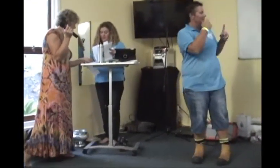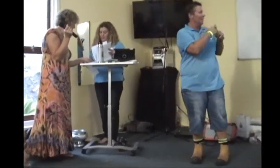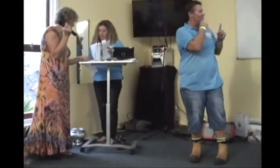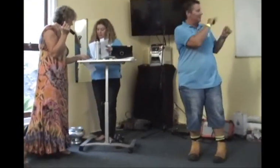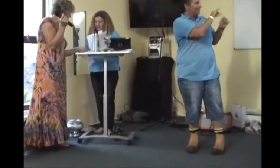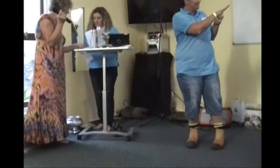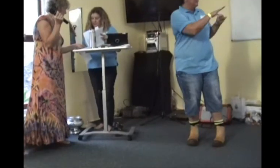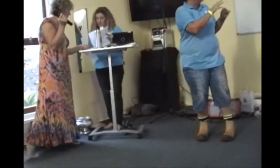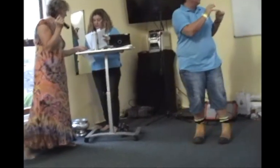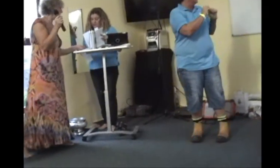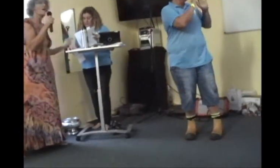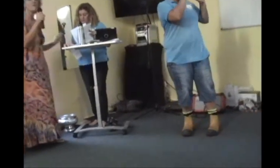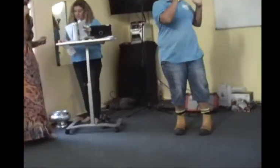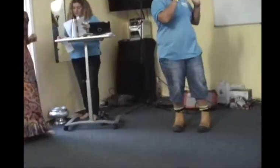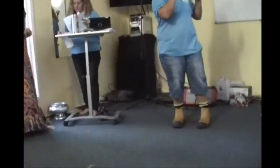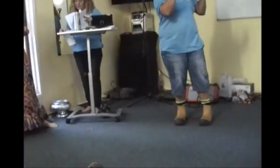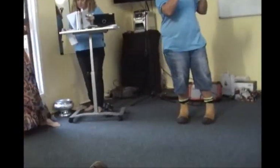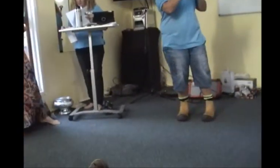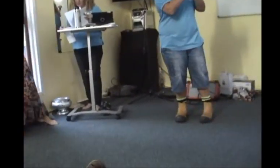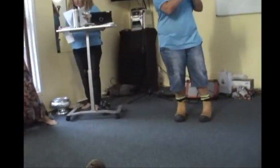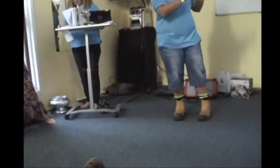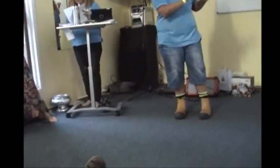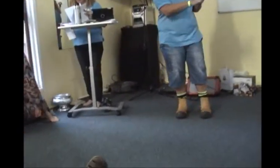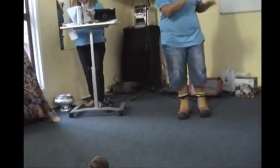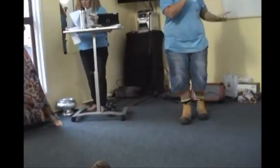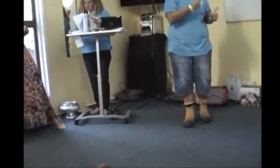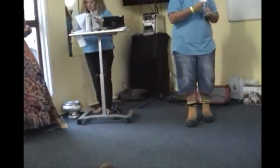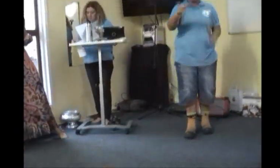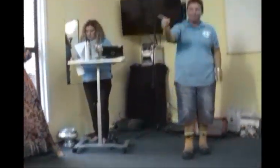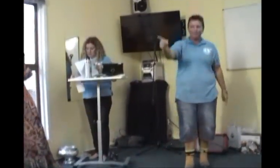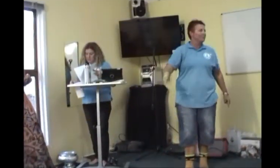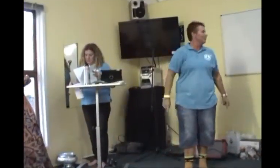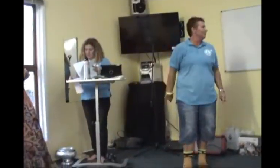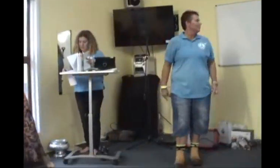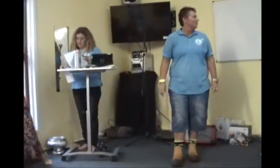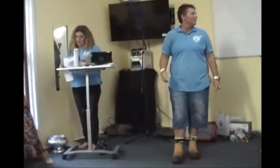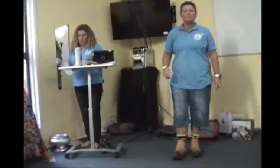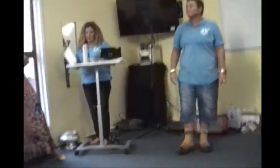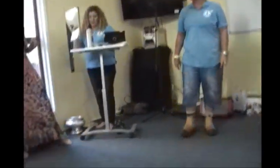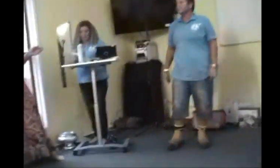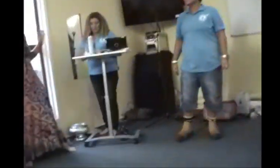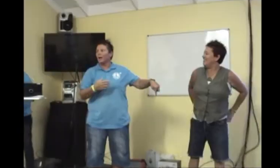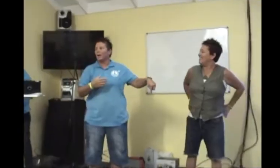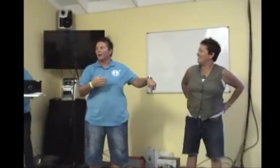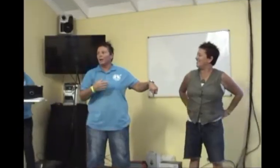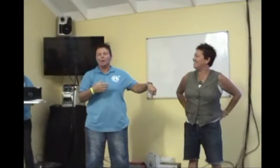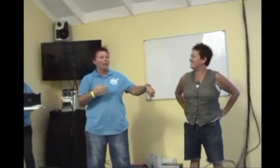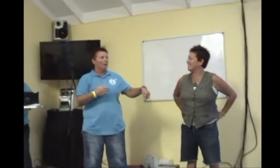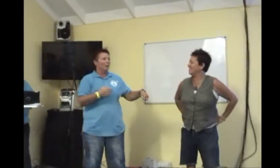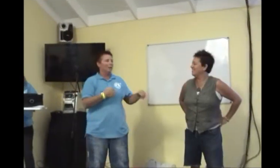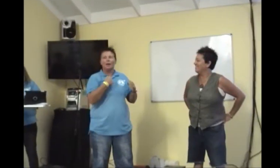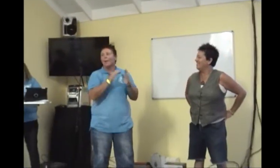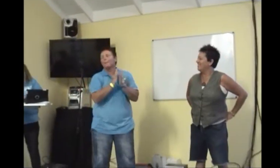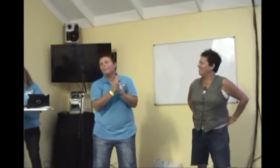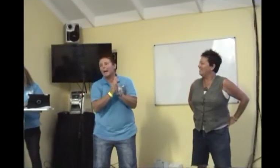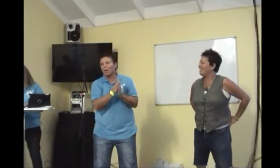Vivian Pilkington. Vivian Pilkington. Is she here? Lisa for coming. And